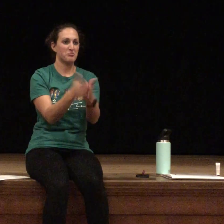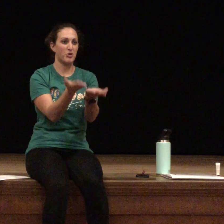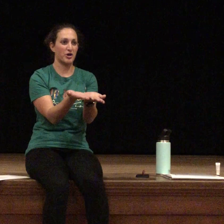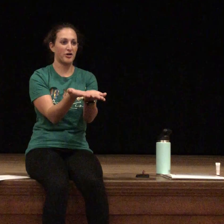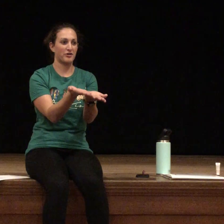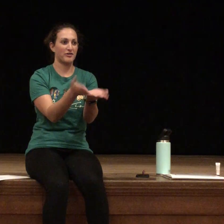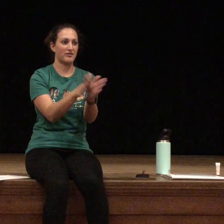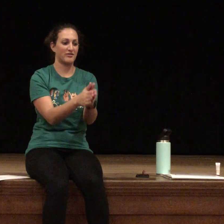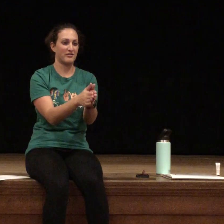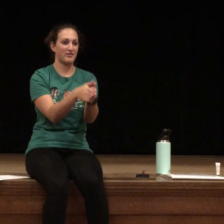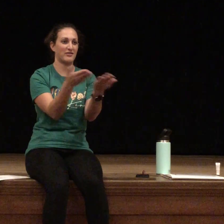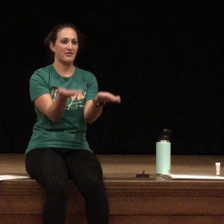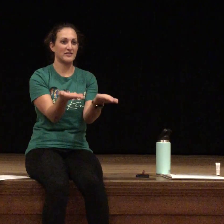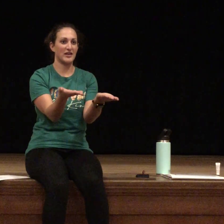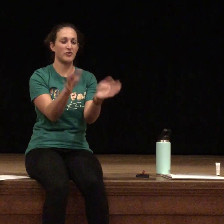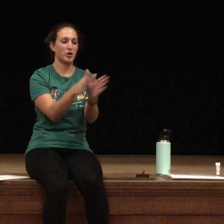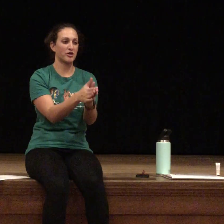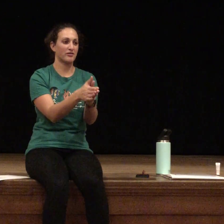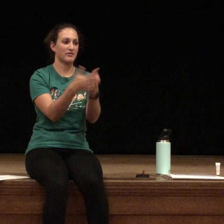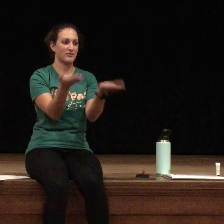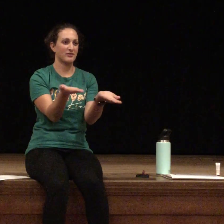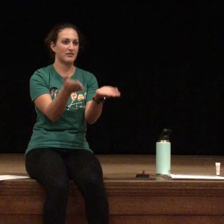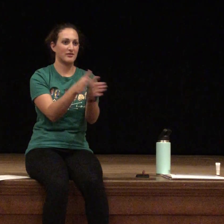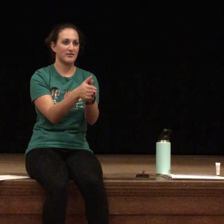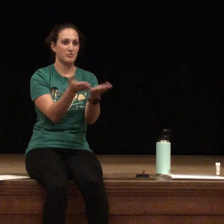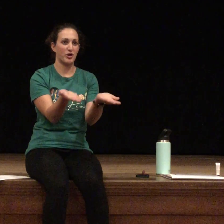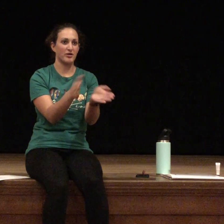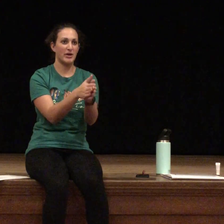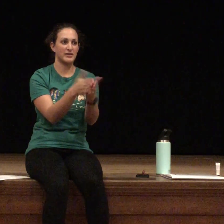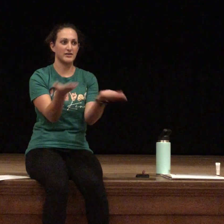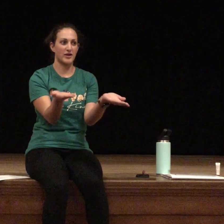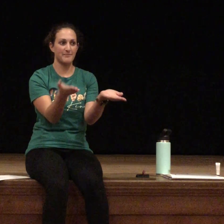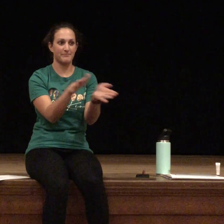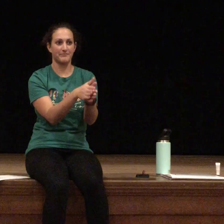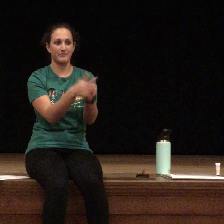Book. That's time for book. Book. Makes sense, right? Book.